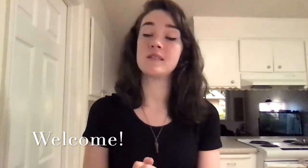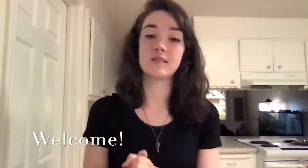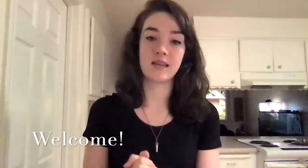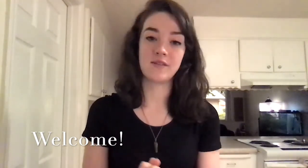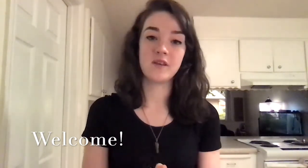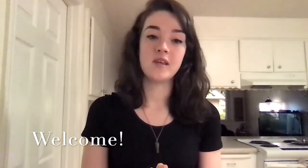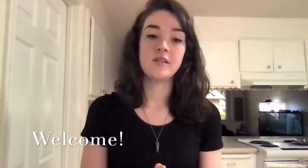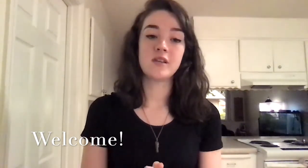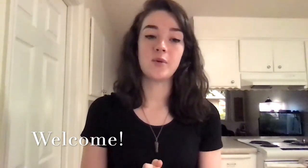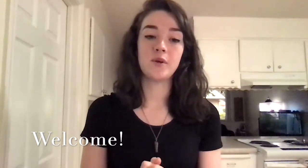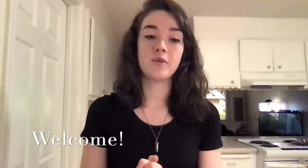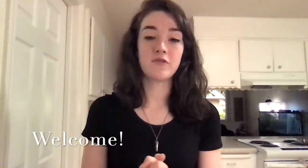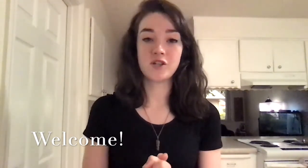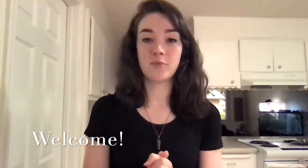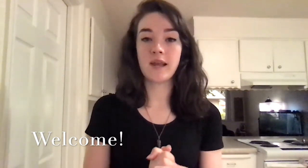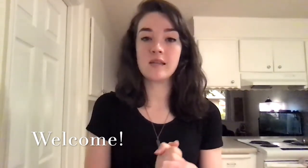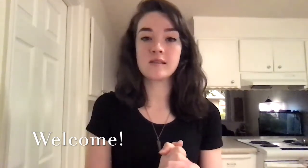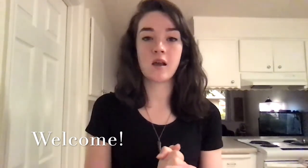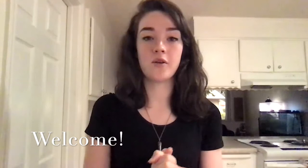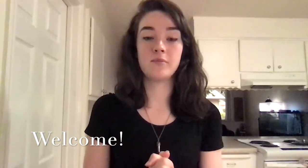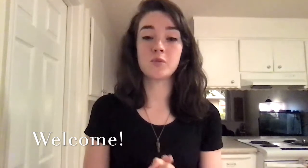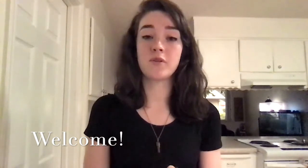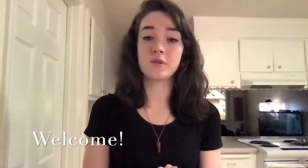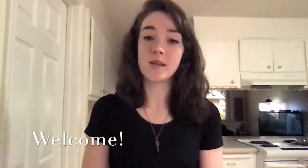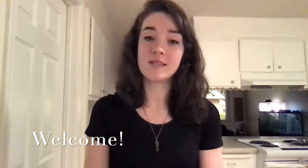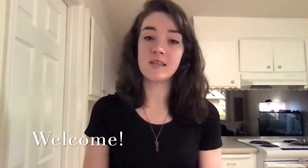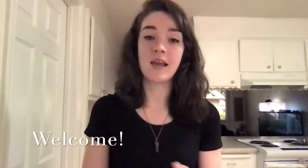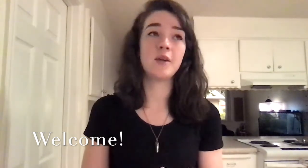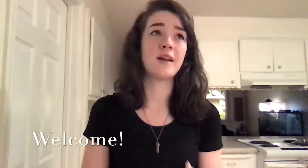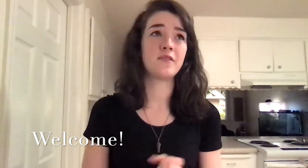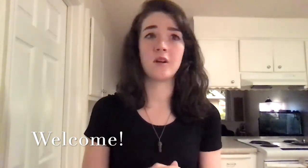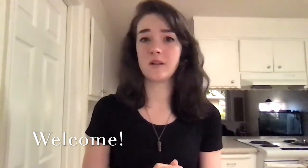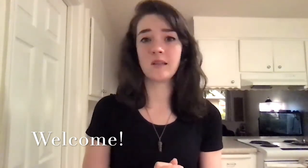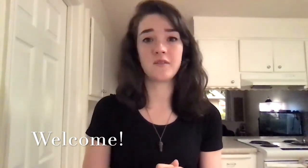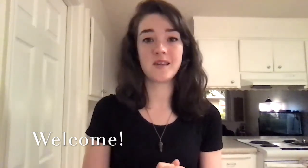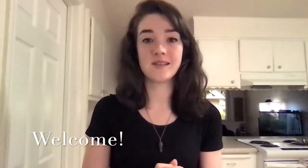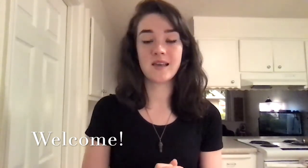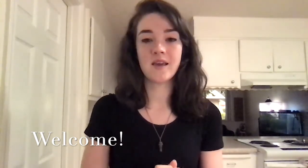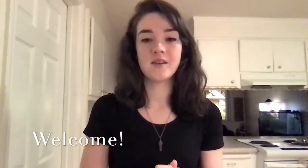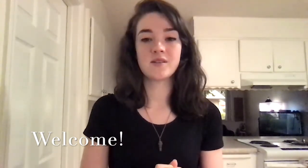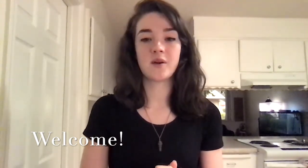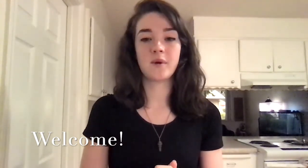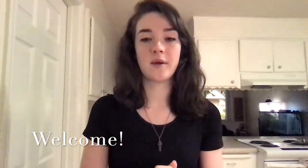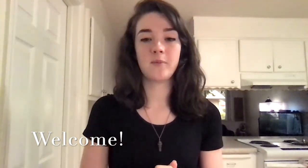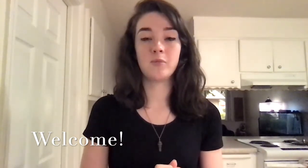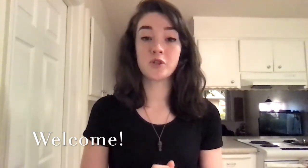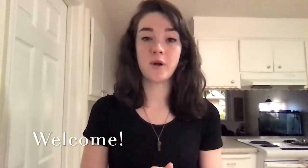to have. So we're going to refresh our brains on numbers 1 through 20. I knew I forgot a lot of these, so we'll brush up on